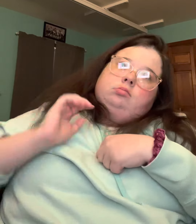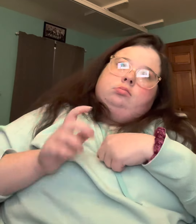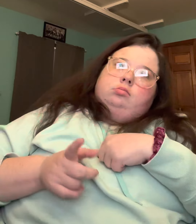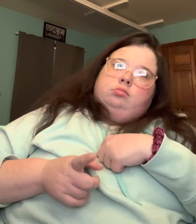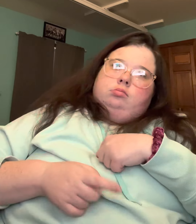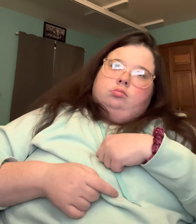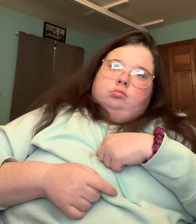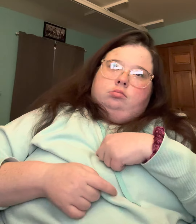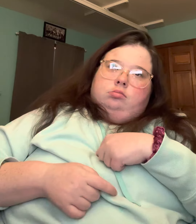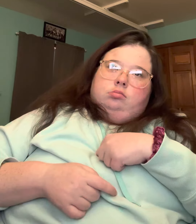yourself,